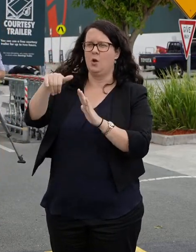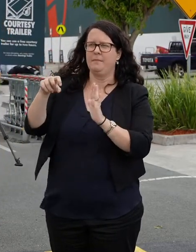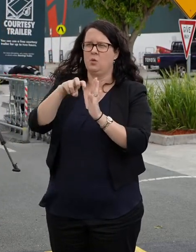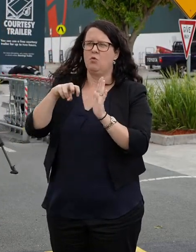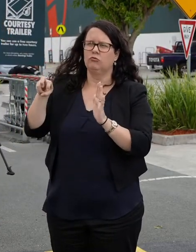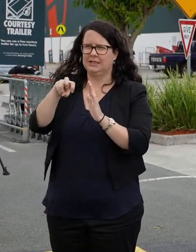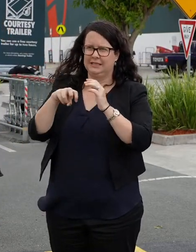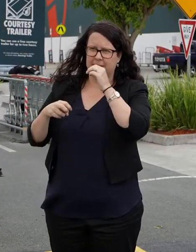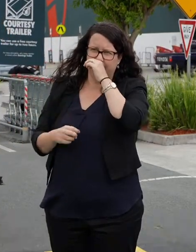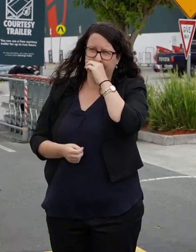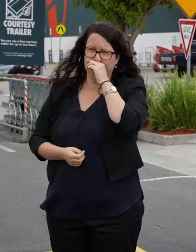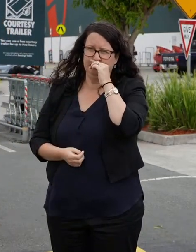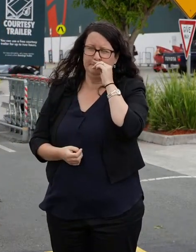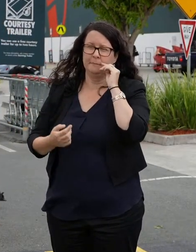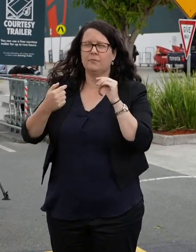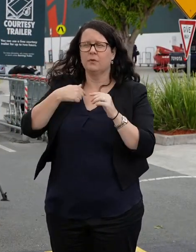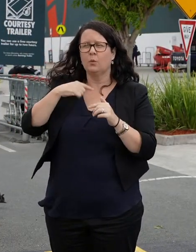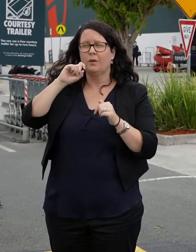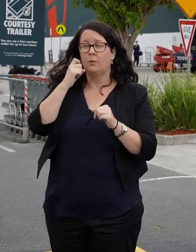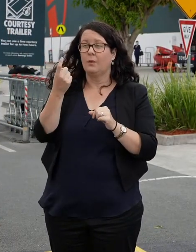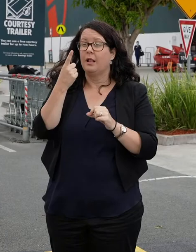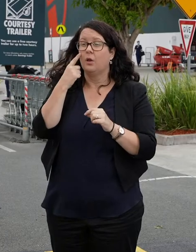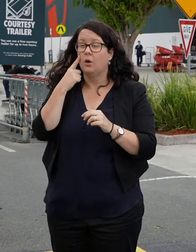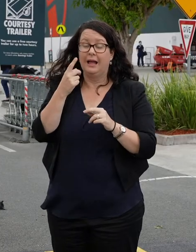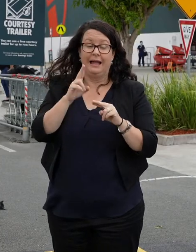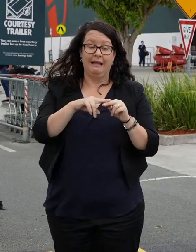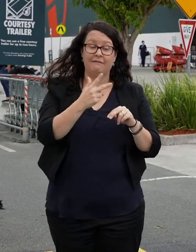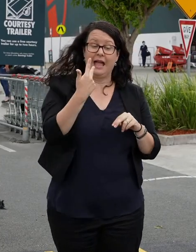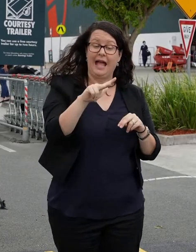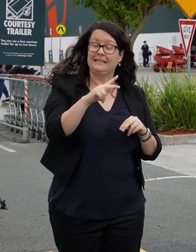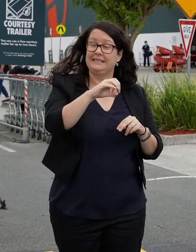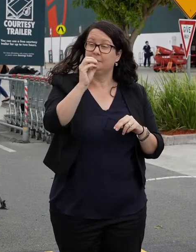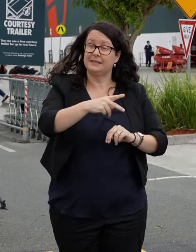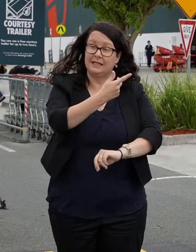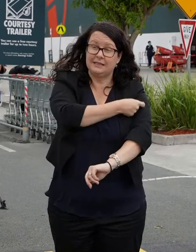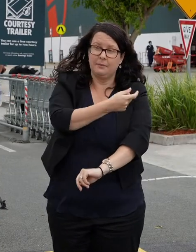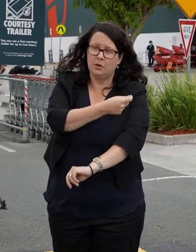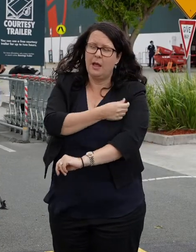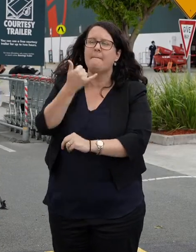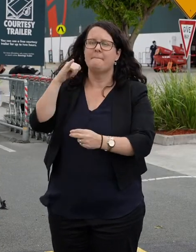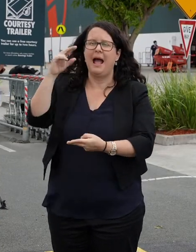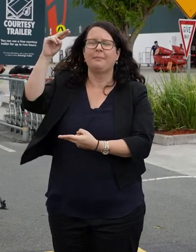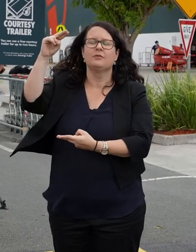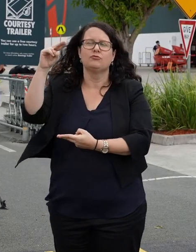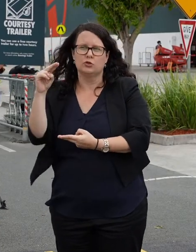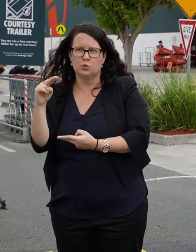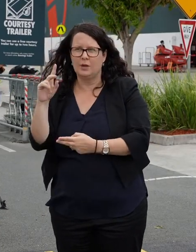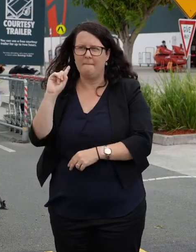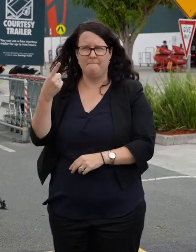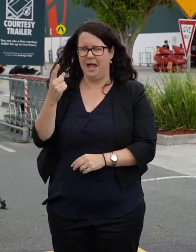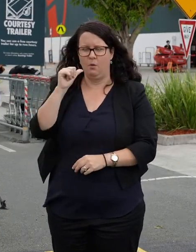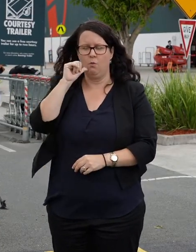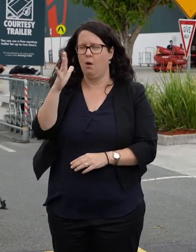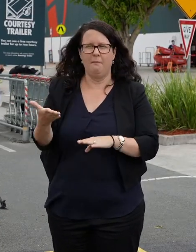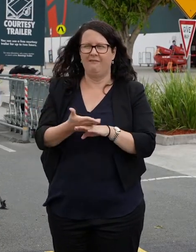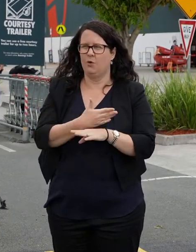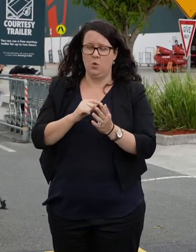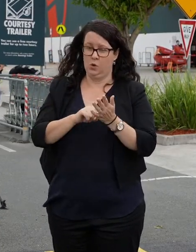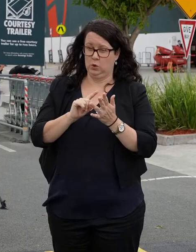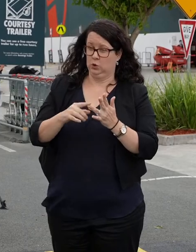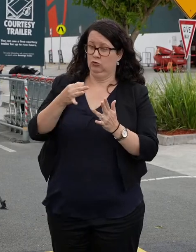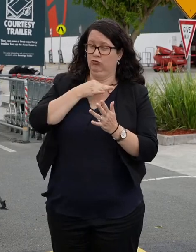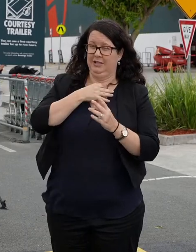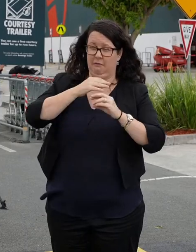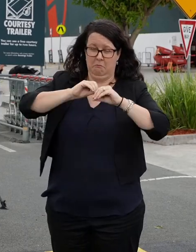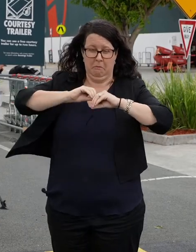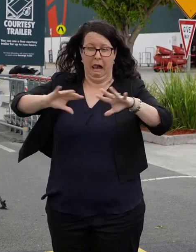relook at the 14 days when we get to 80% double dose. But to do that any sooner is creating too much of a risk for